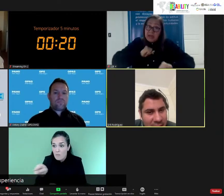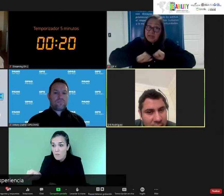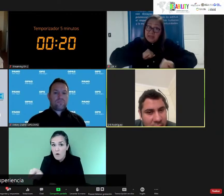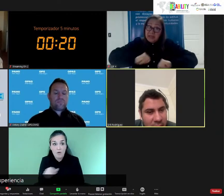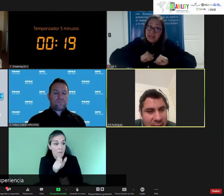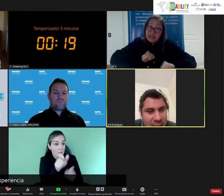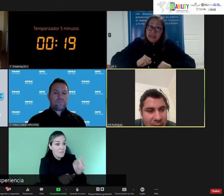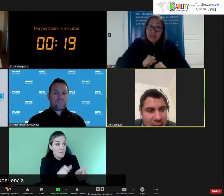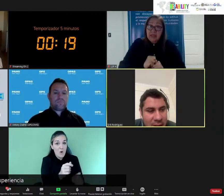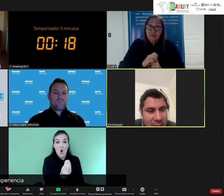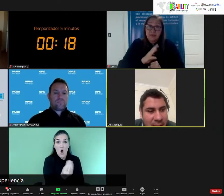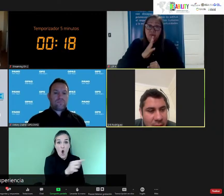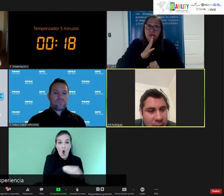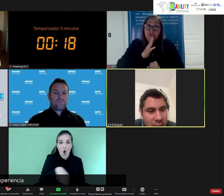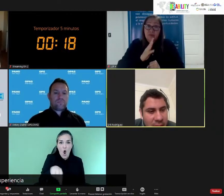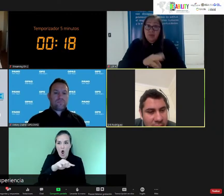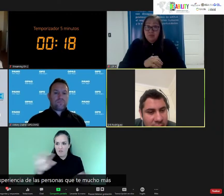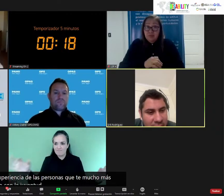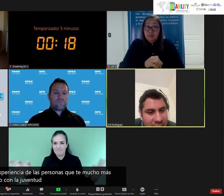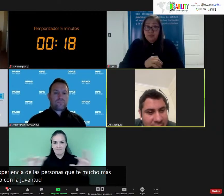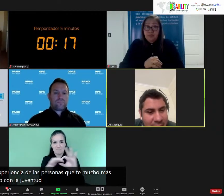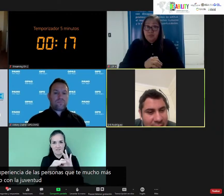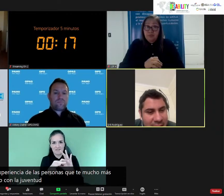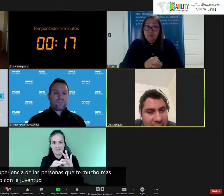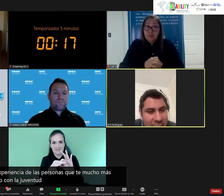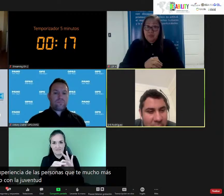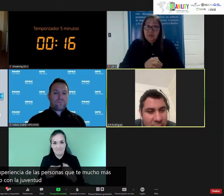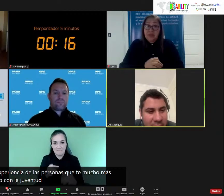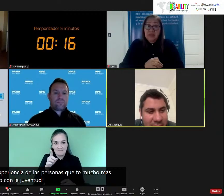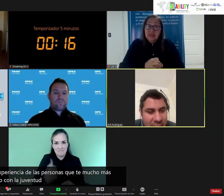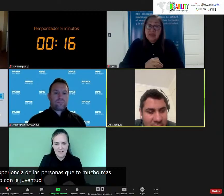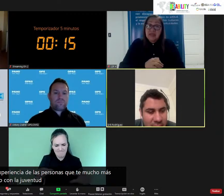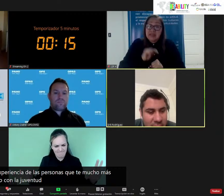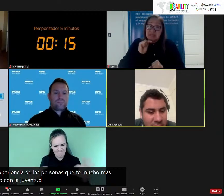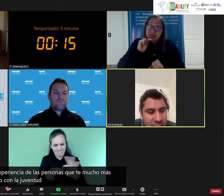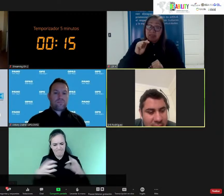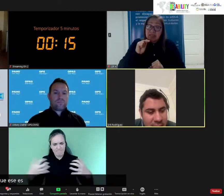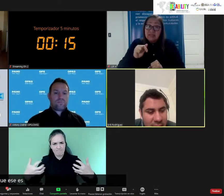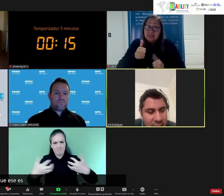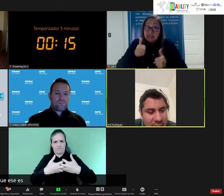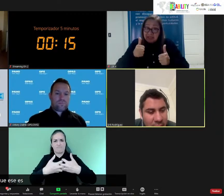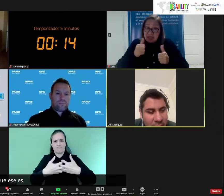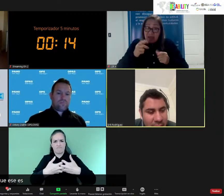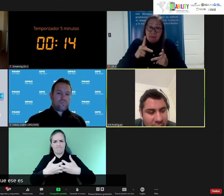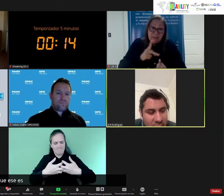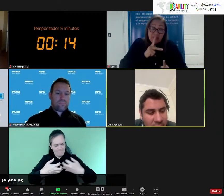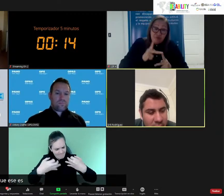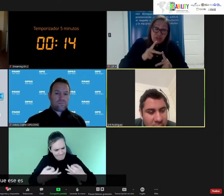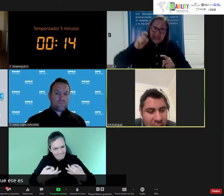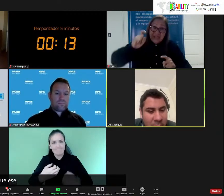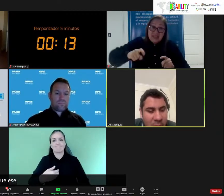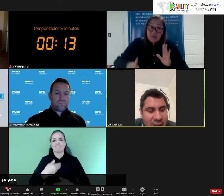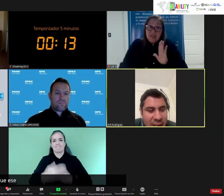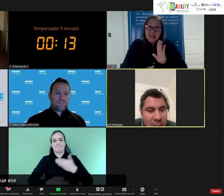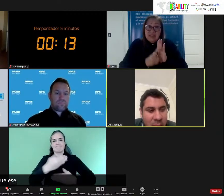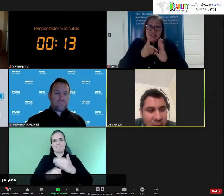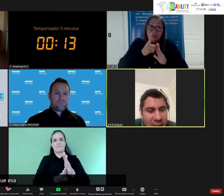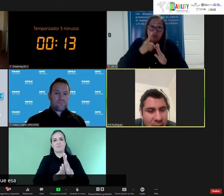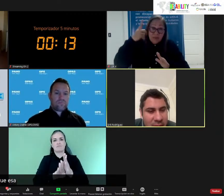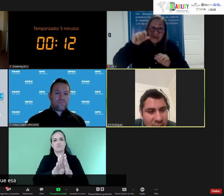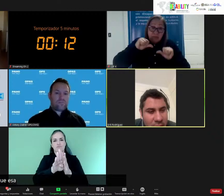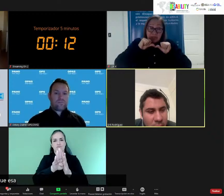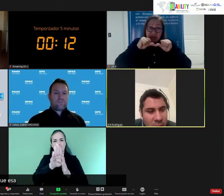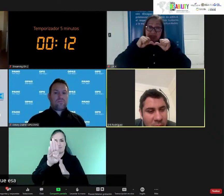have been out here for longer and those who are just starting like us i believe this is the perfect synergy that needs to